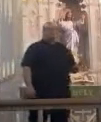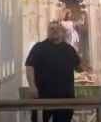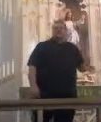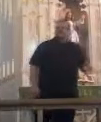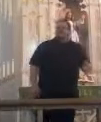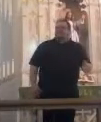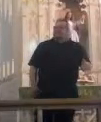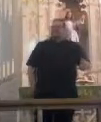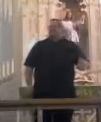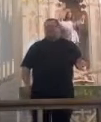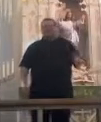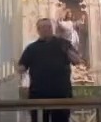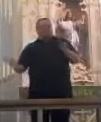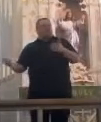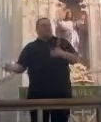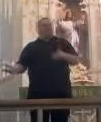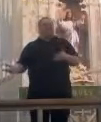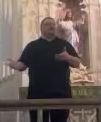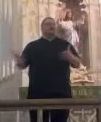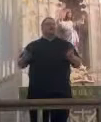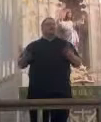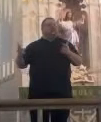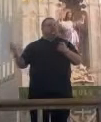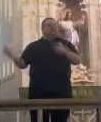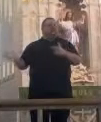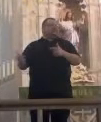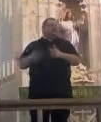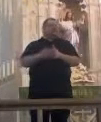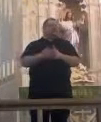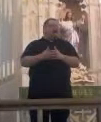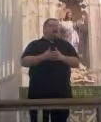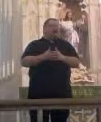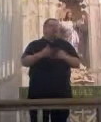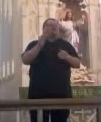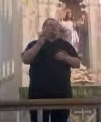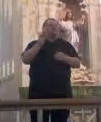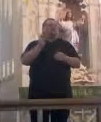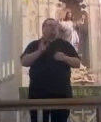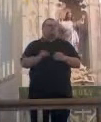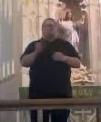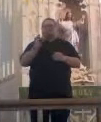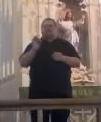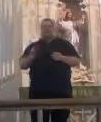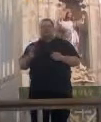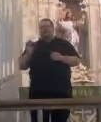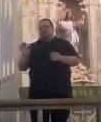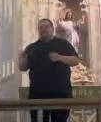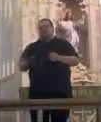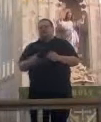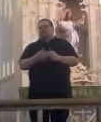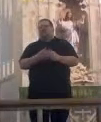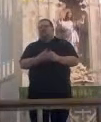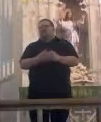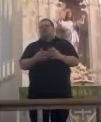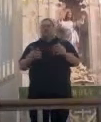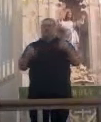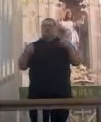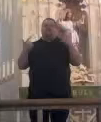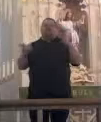everyone. We need to get back to it. And in getting in the back to it, we need regular reality checks. Sometimes we